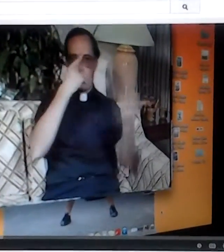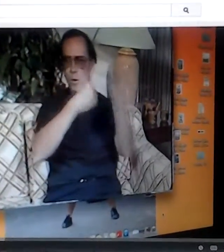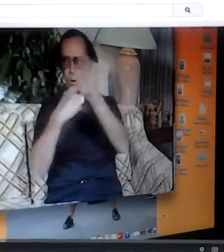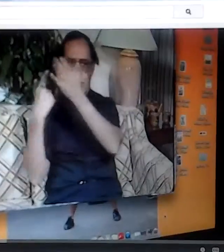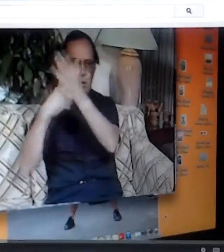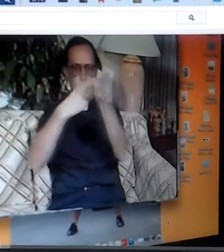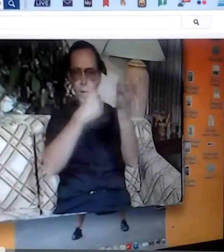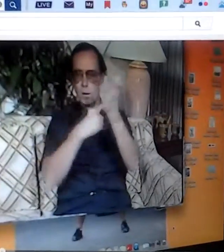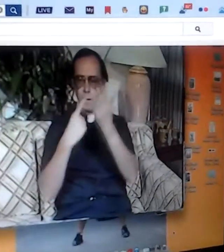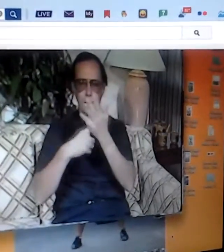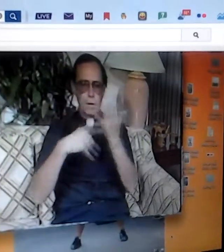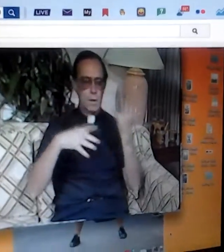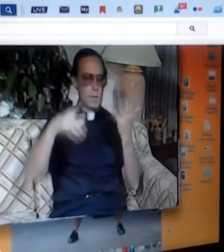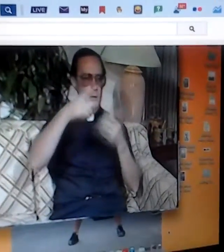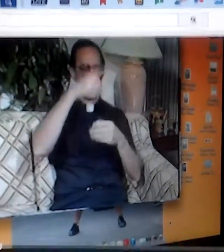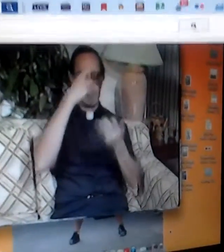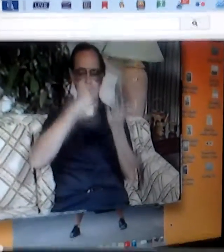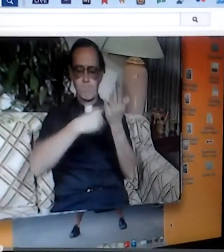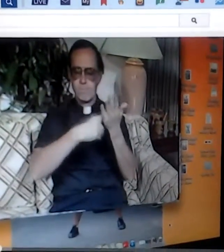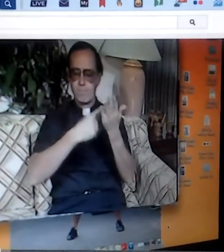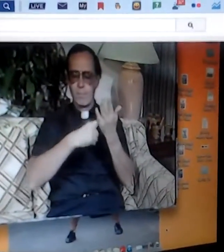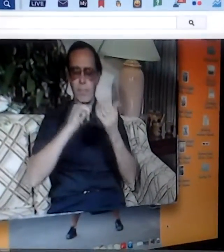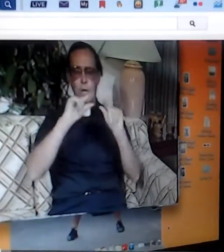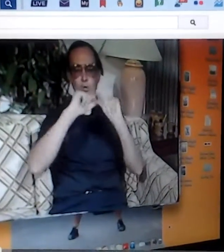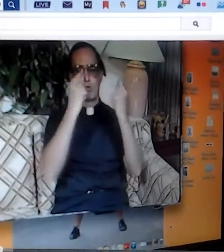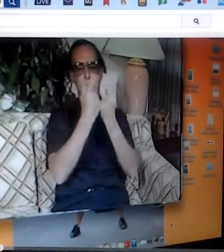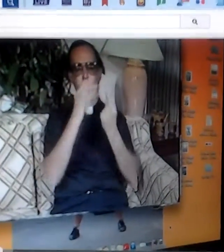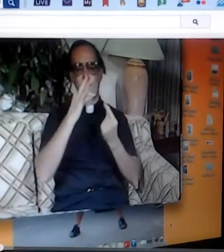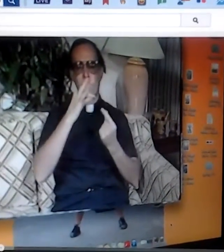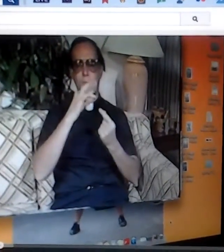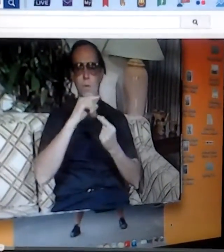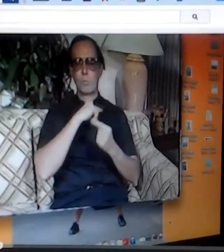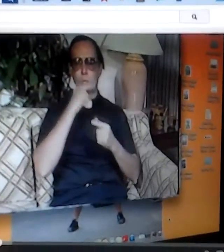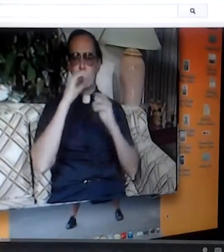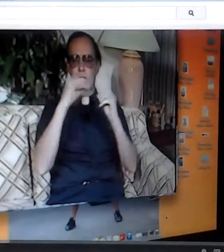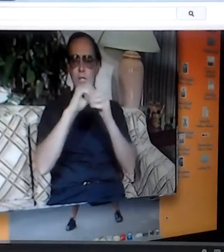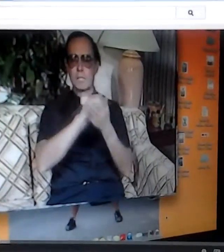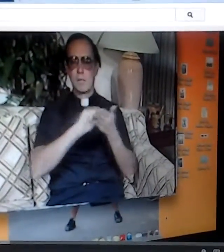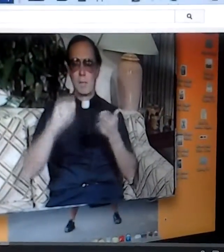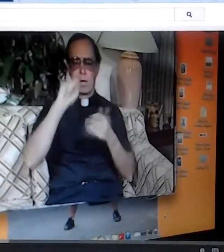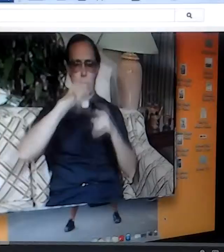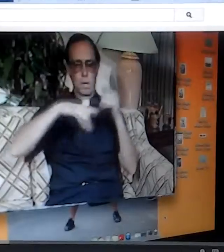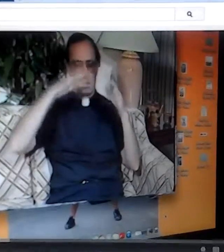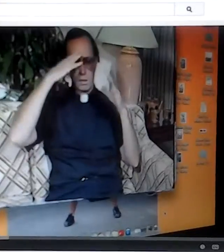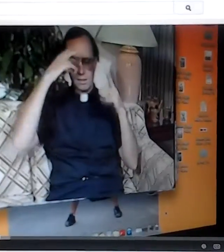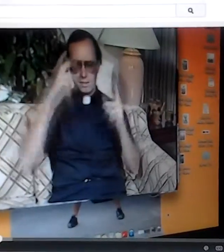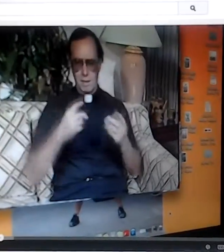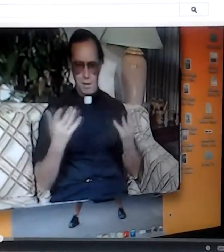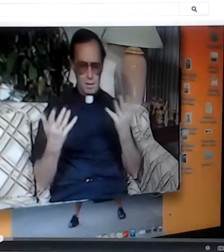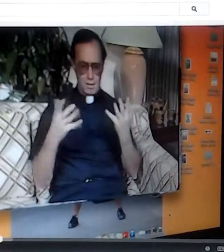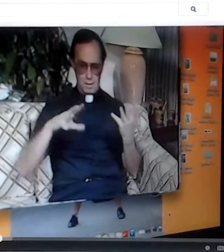out. They called me, we discussed, there was many discussions, there was many